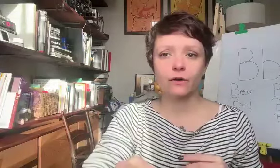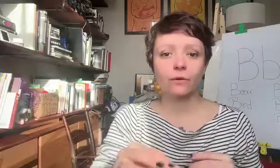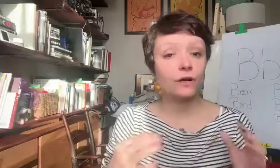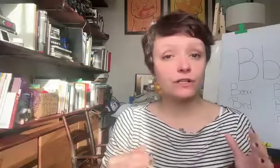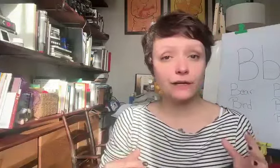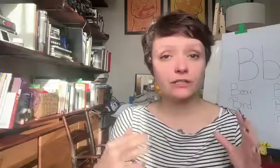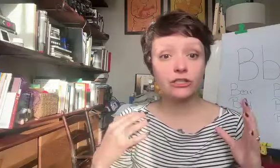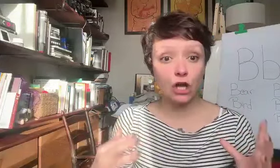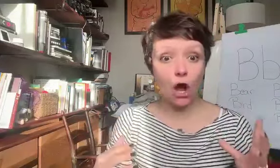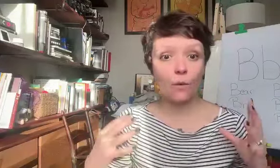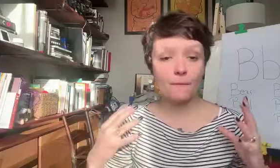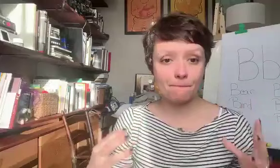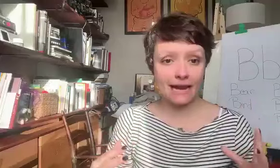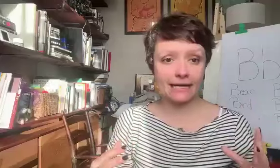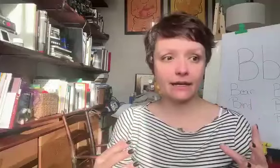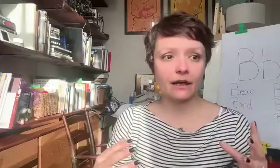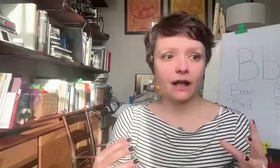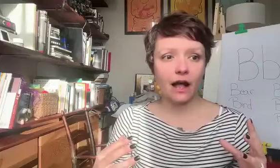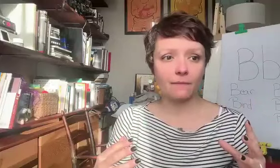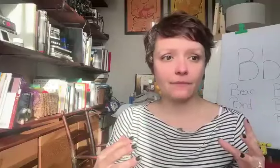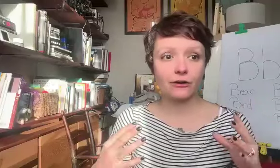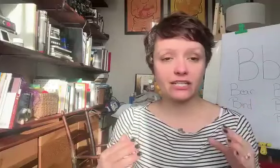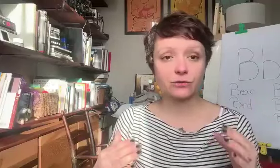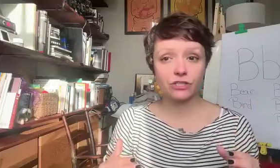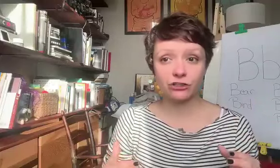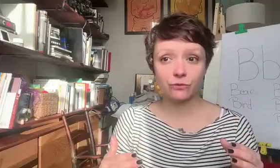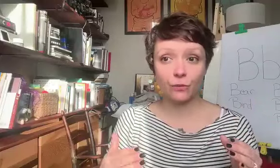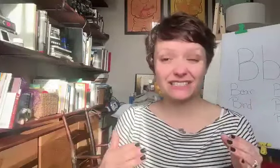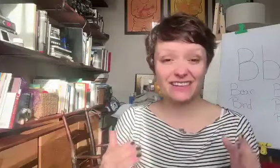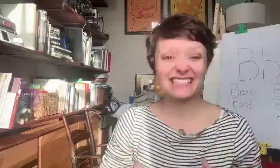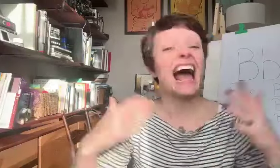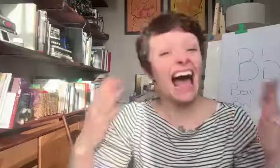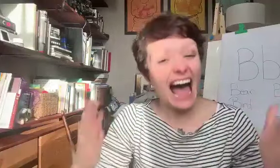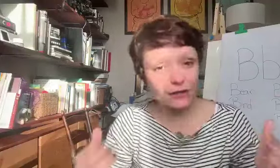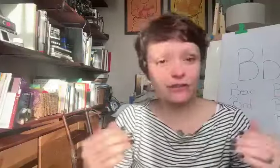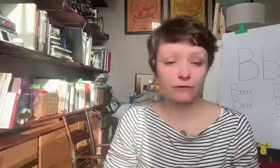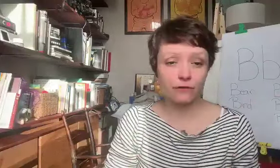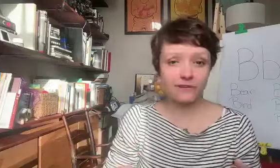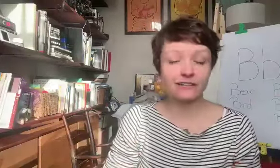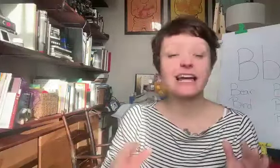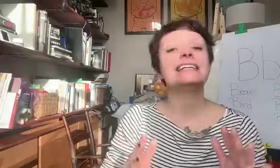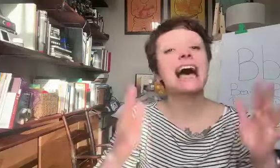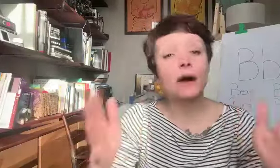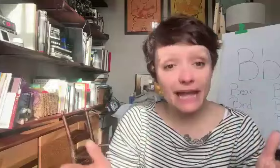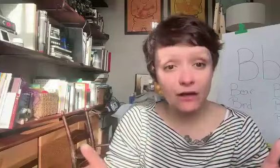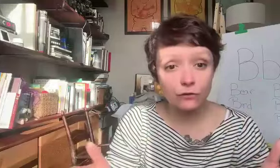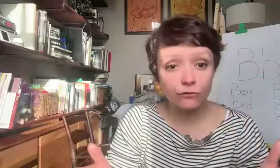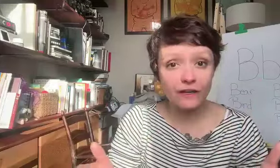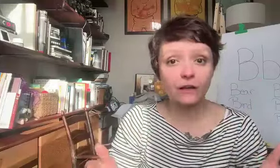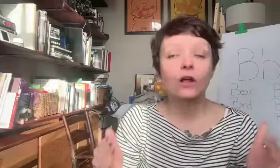When we're doing so many interactions with children where we say things like, how do you think your friend feels? Tell me how you feel.